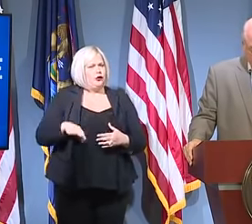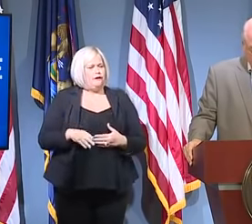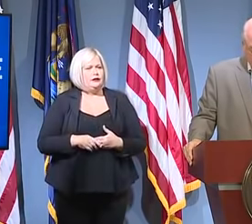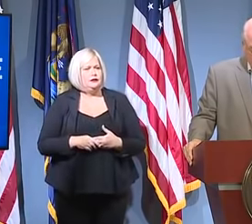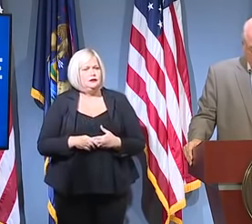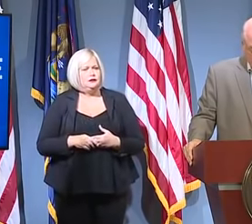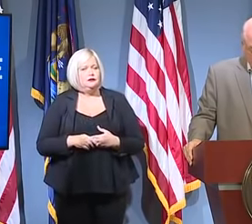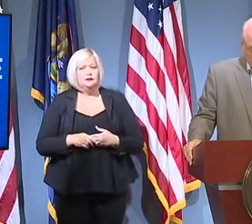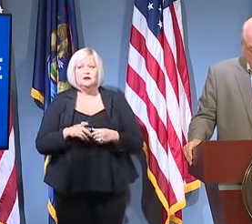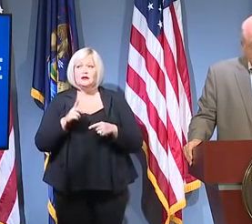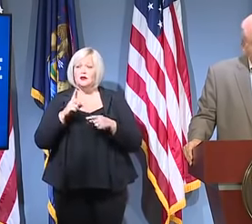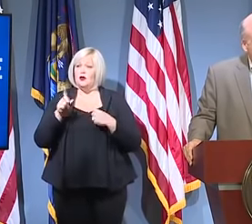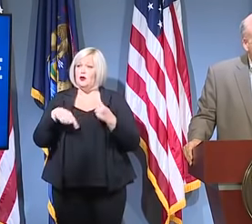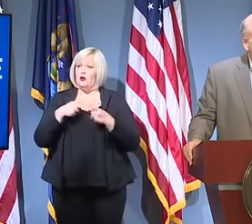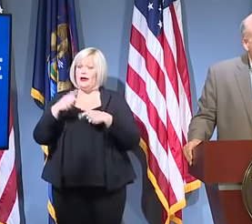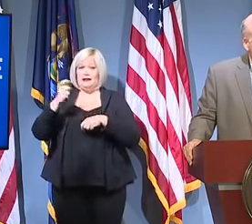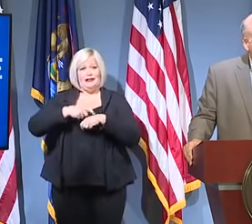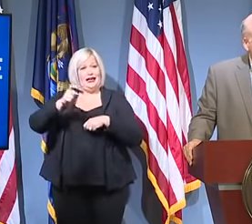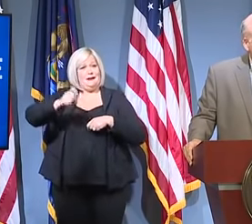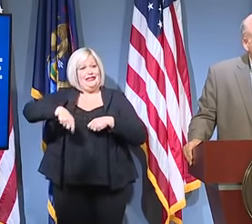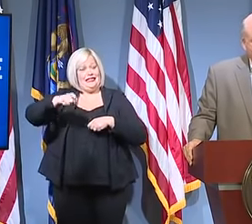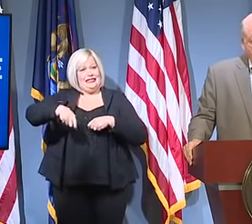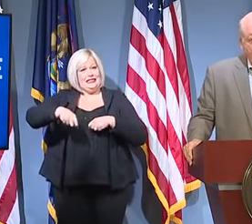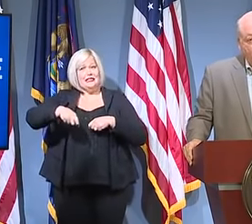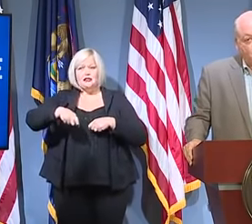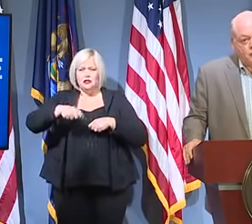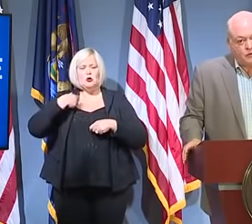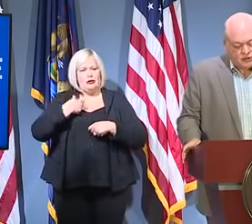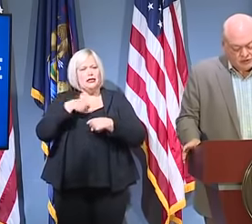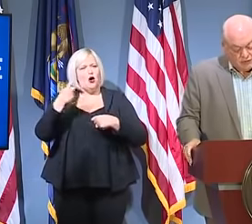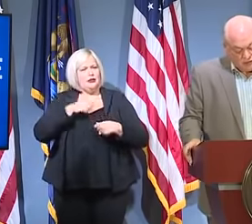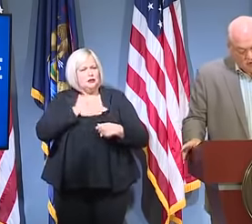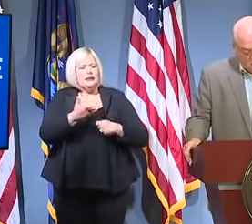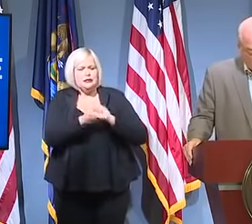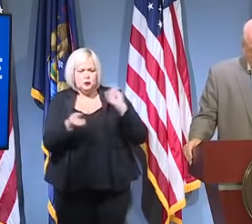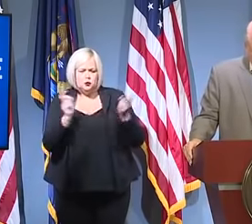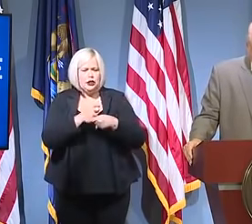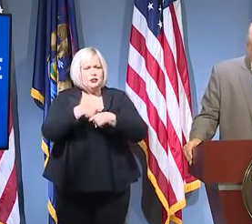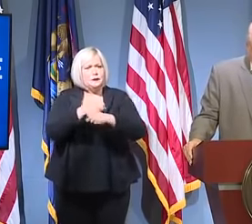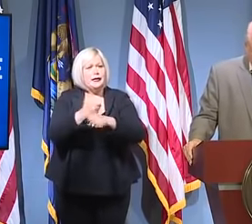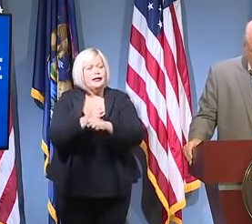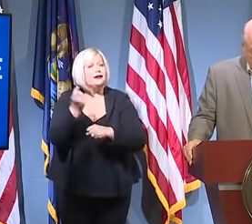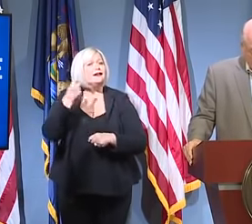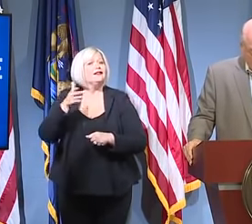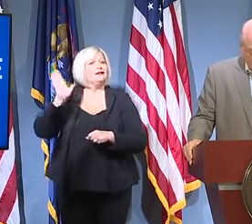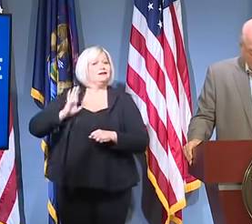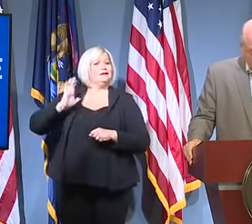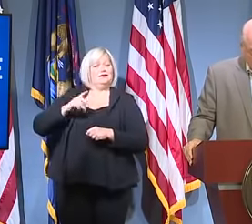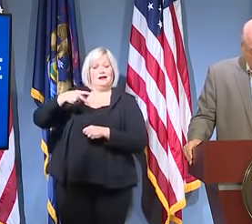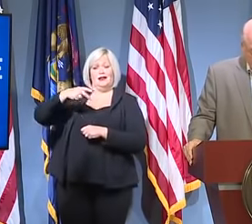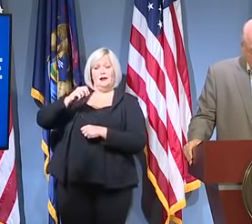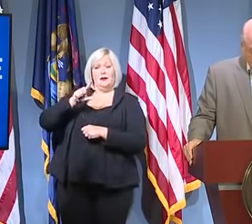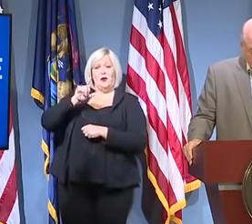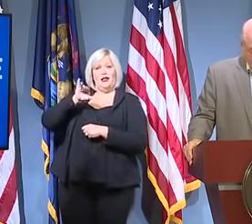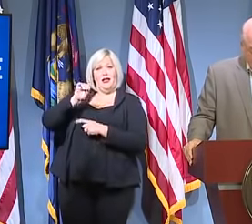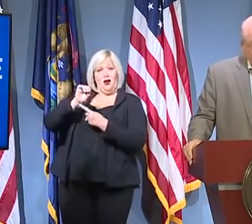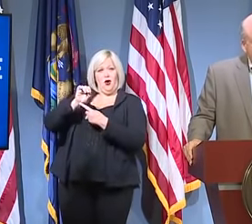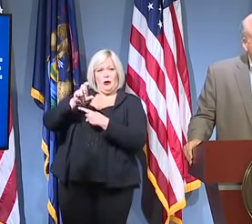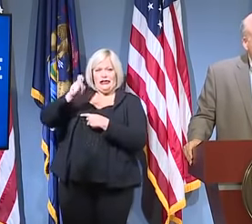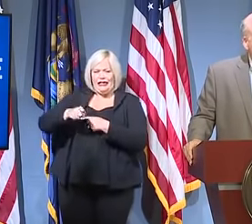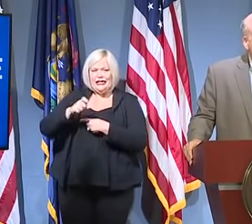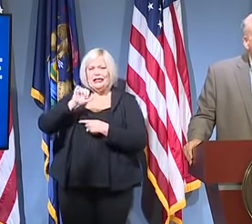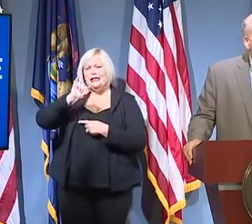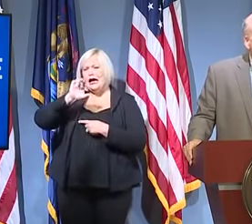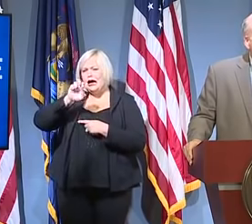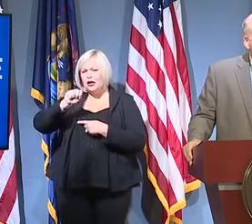need. For example, we built iron lungs when polio was reaching crisis levels back in history,